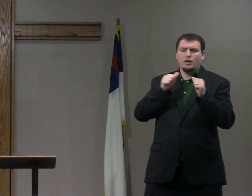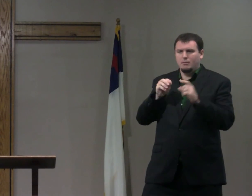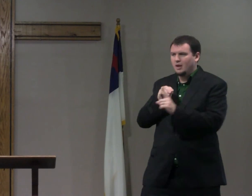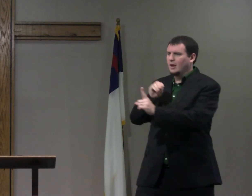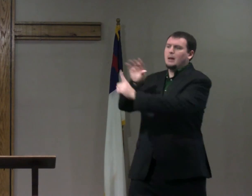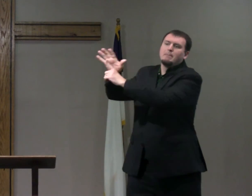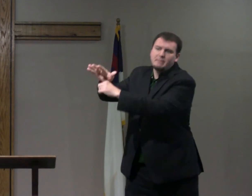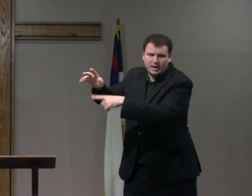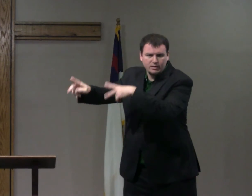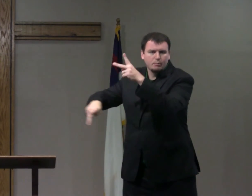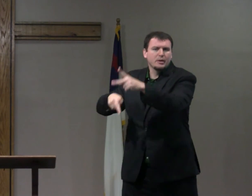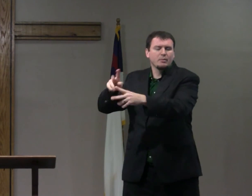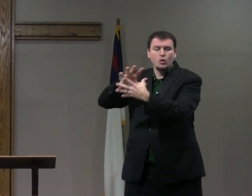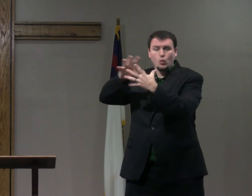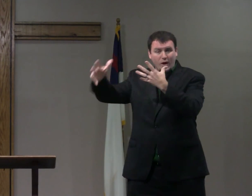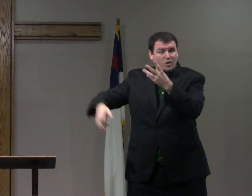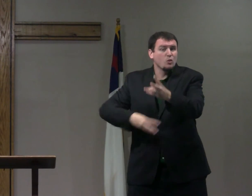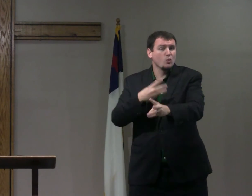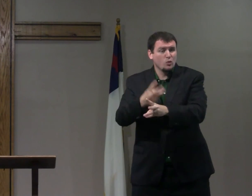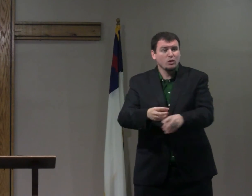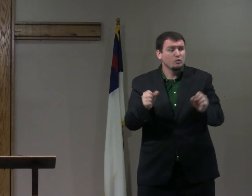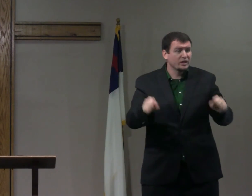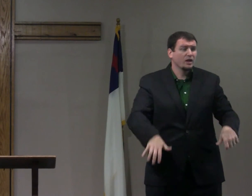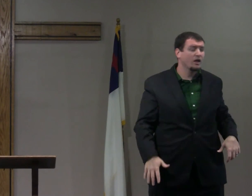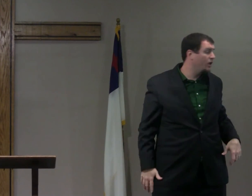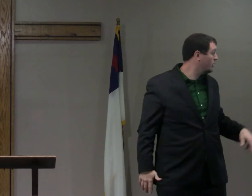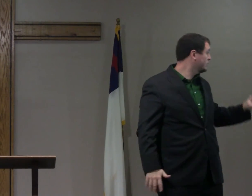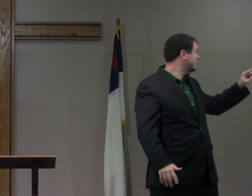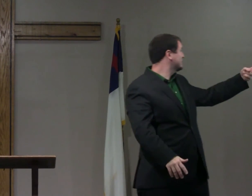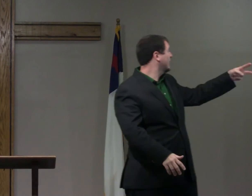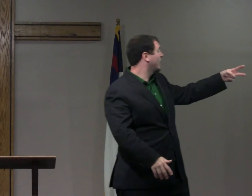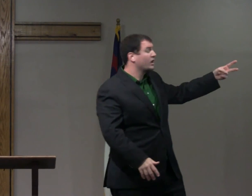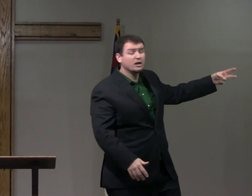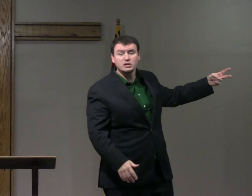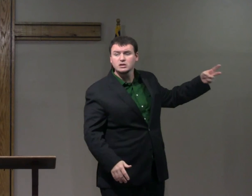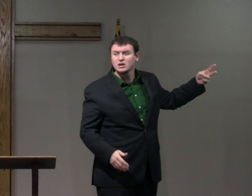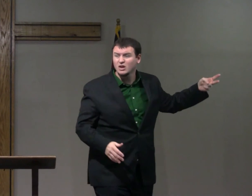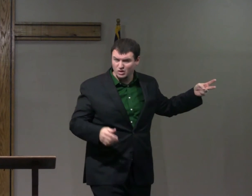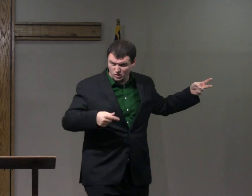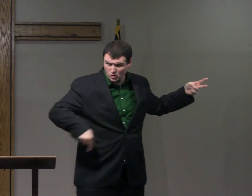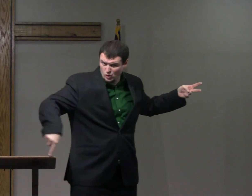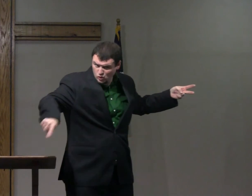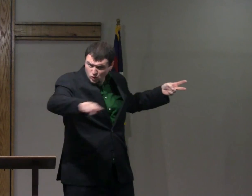Are you going to join with me and make an impact to people around the world?